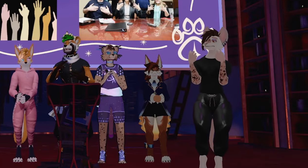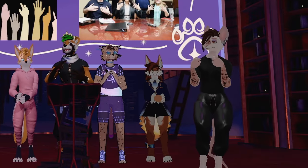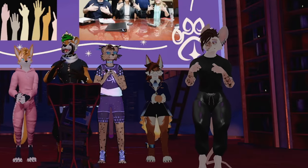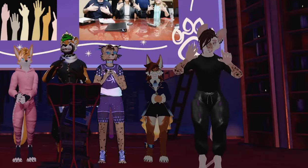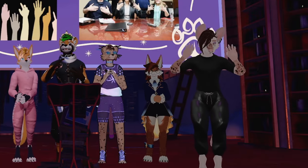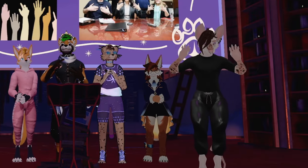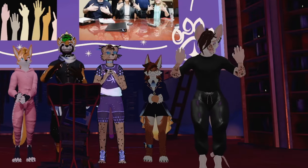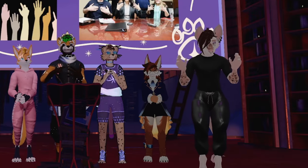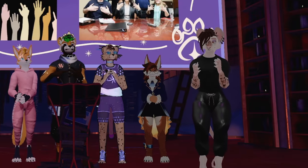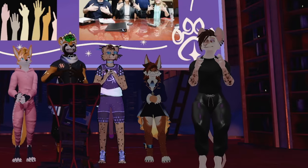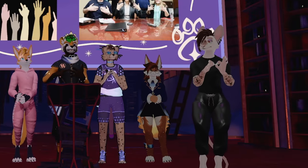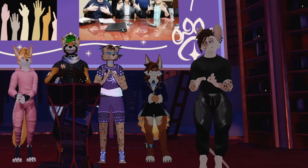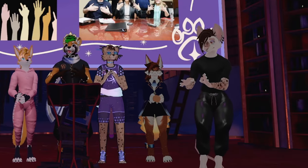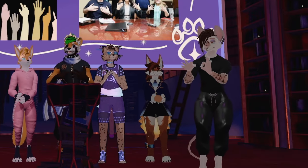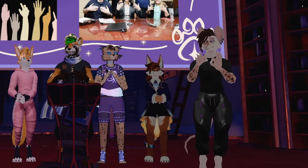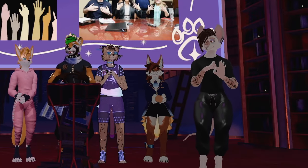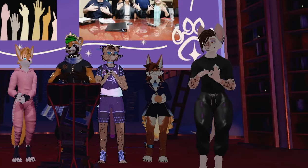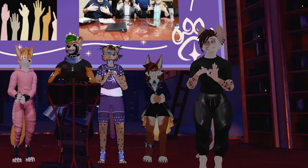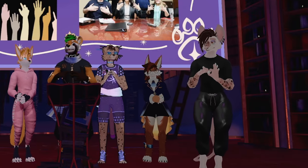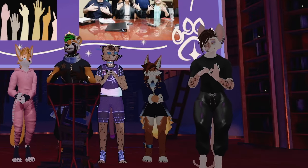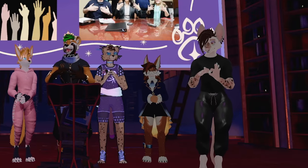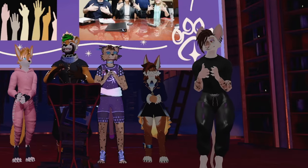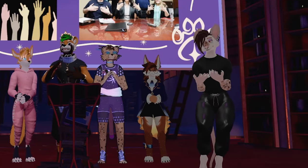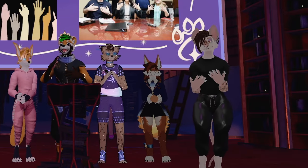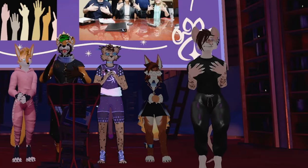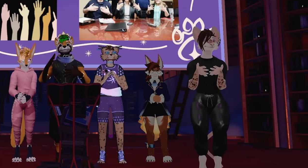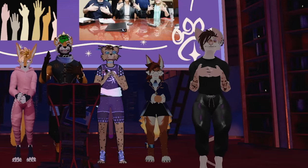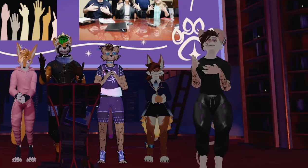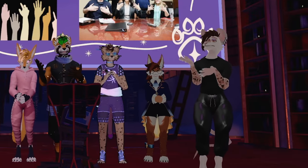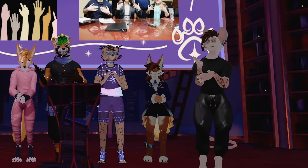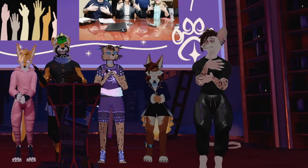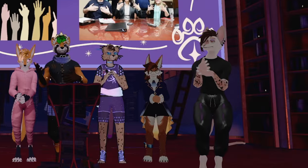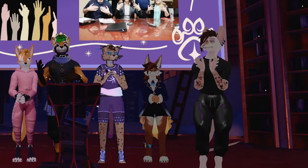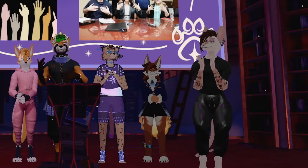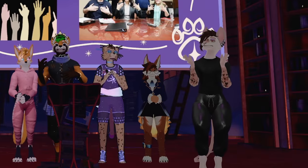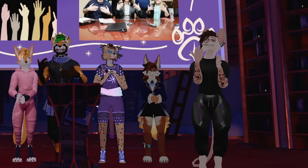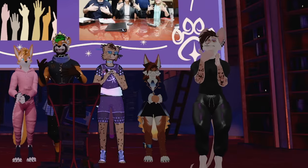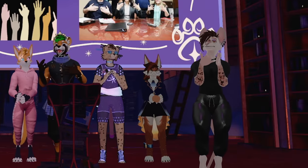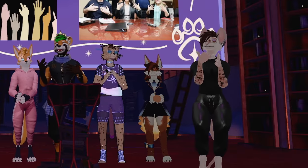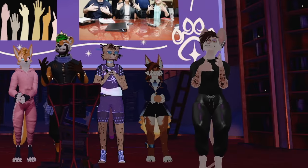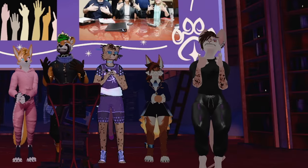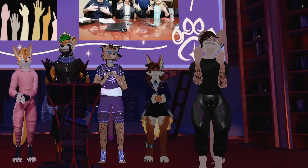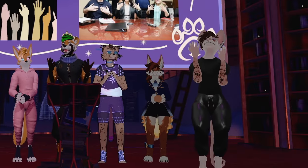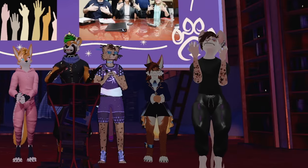have shared arts that they do that are more visual and not